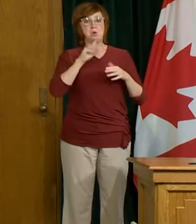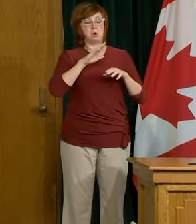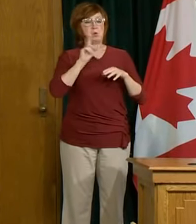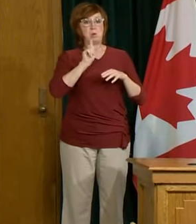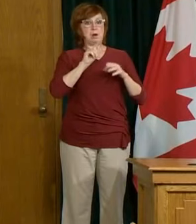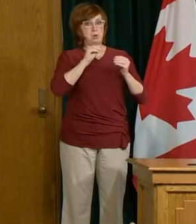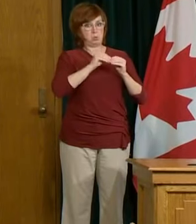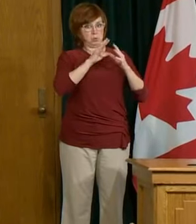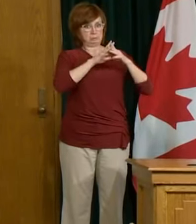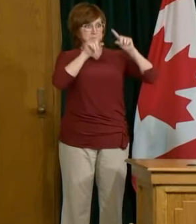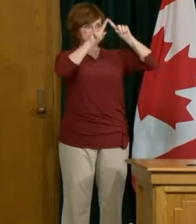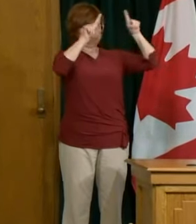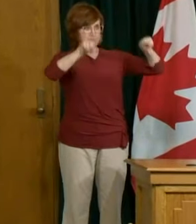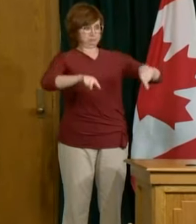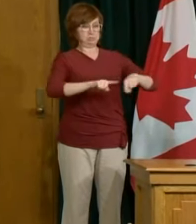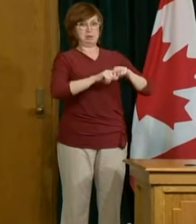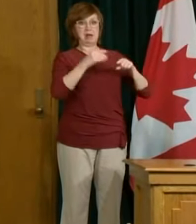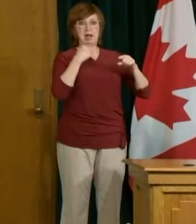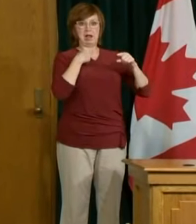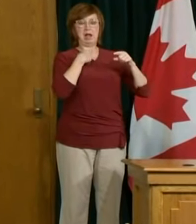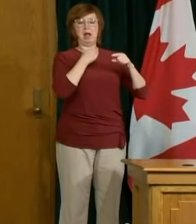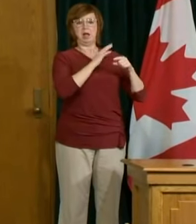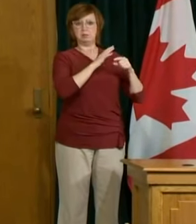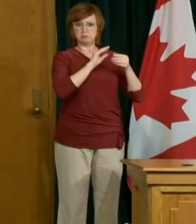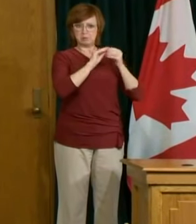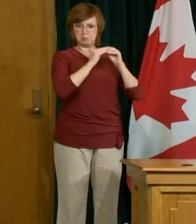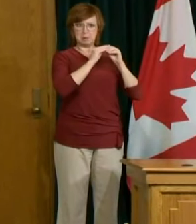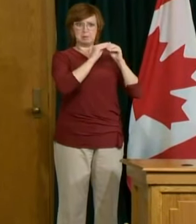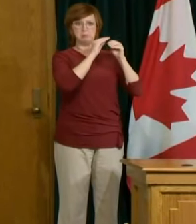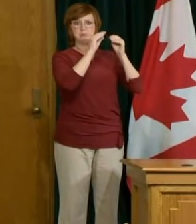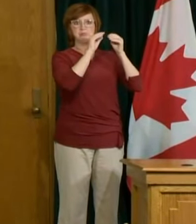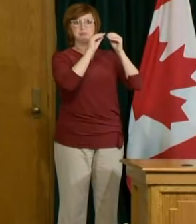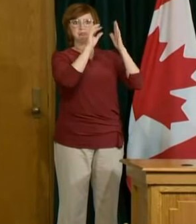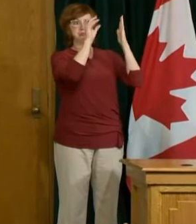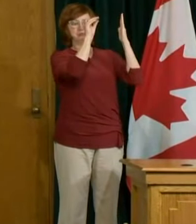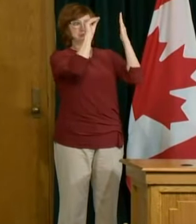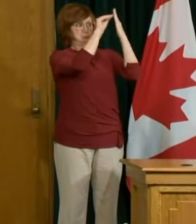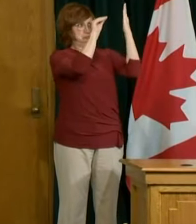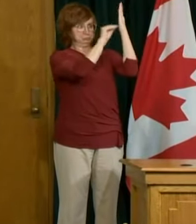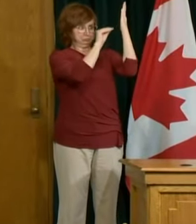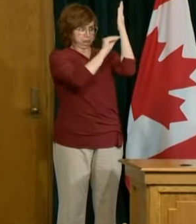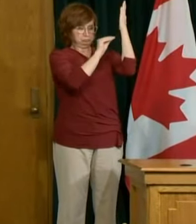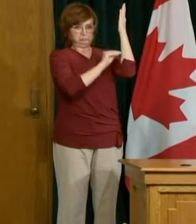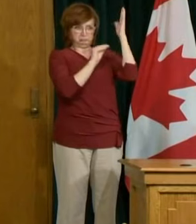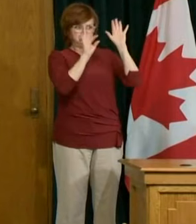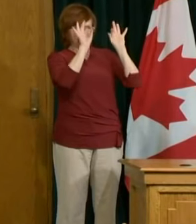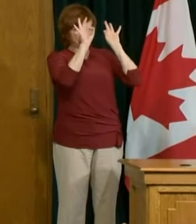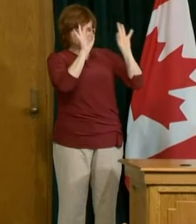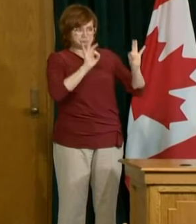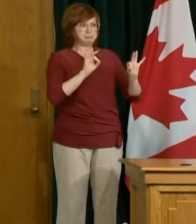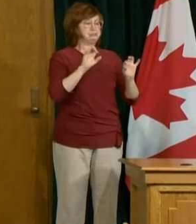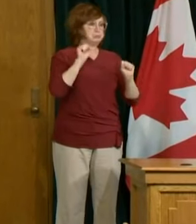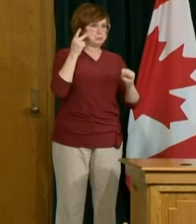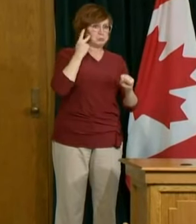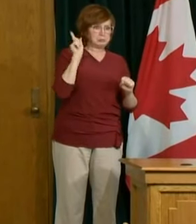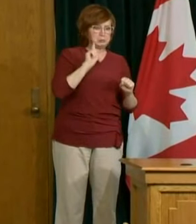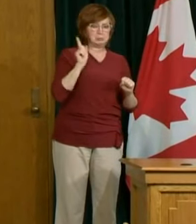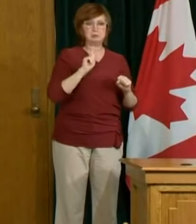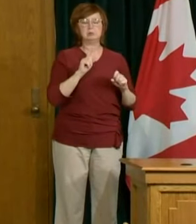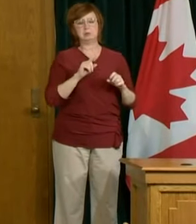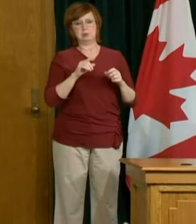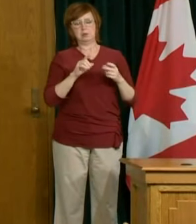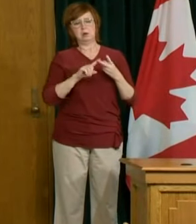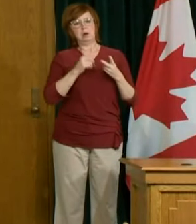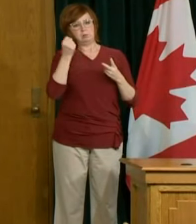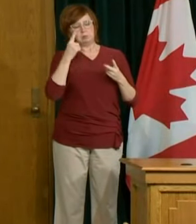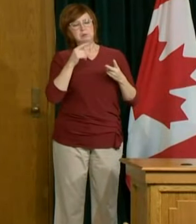that over time our case numbers remain low in most of Saskatchewan. And especially the active cases